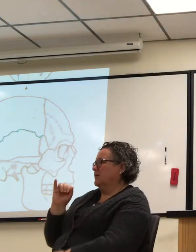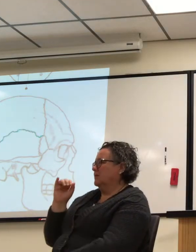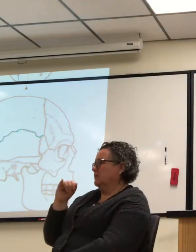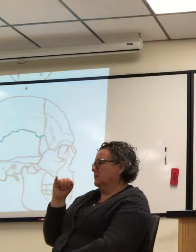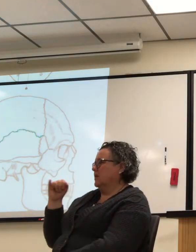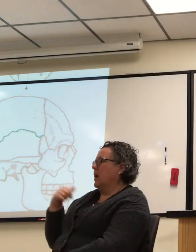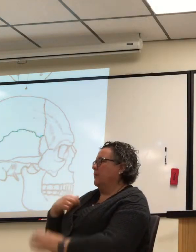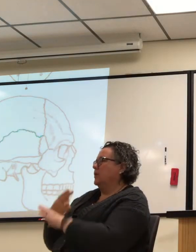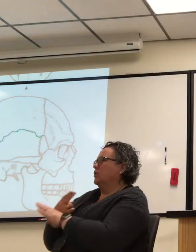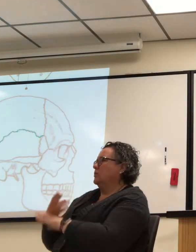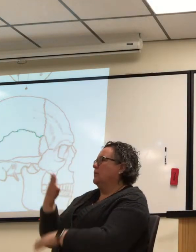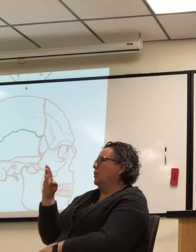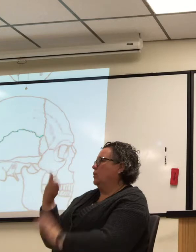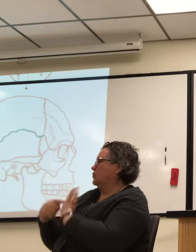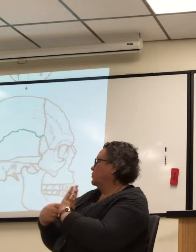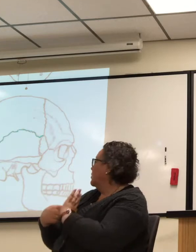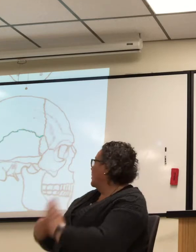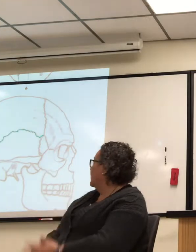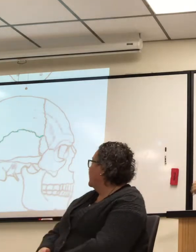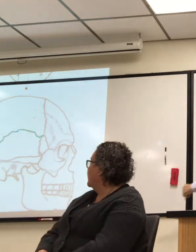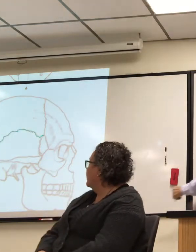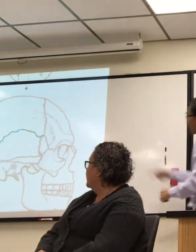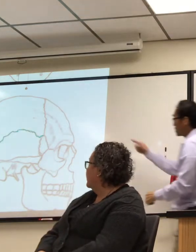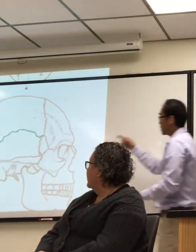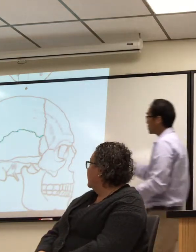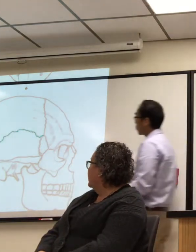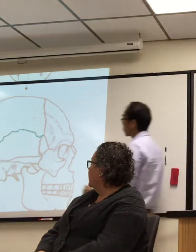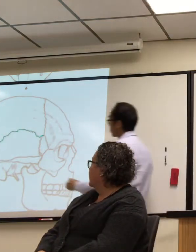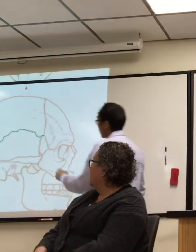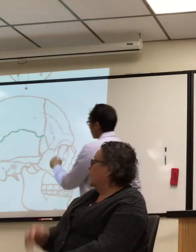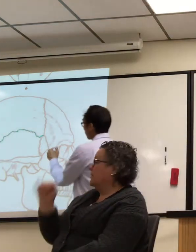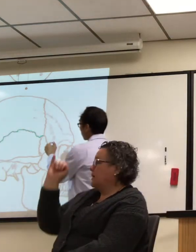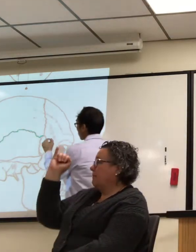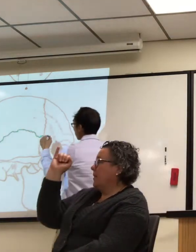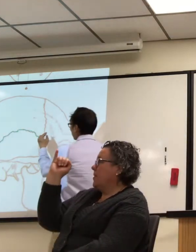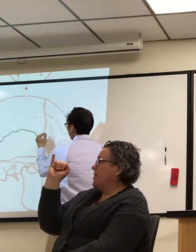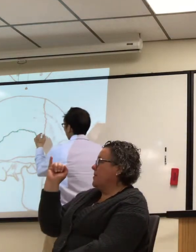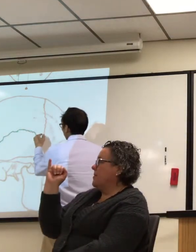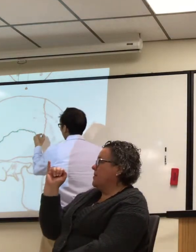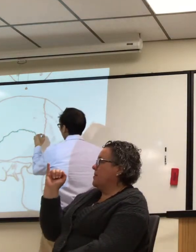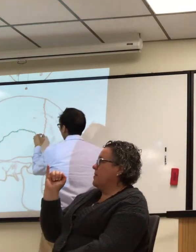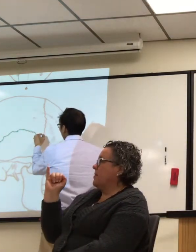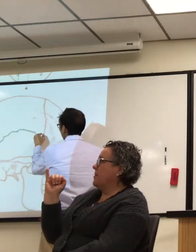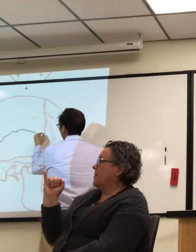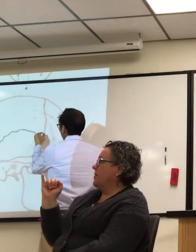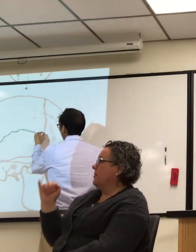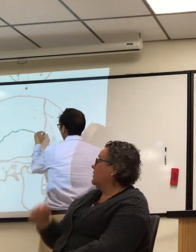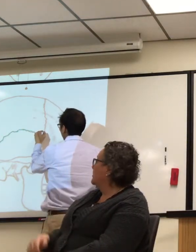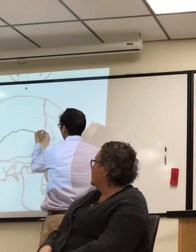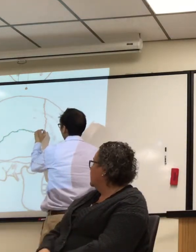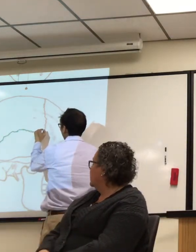I'll use blue. You can just point to it, but it's this border right here